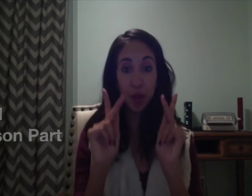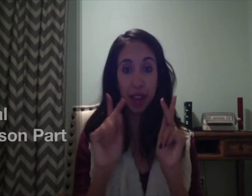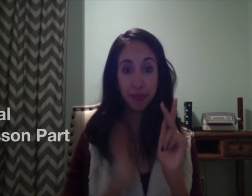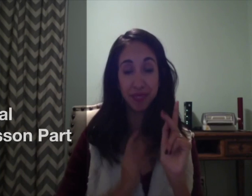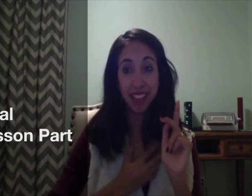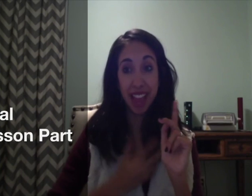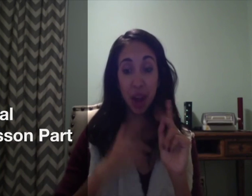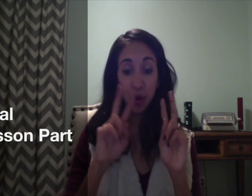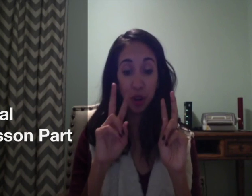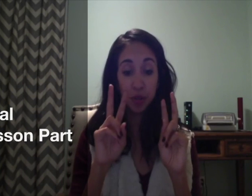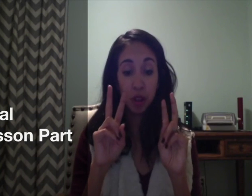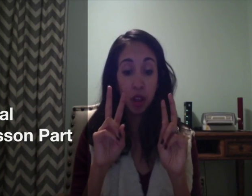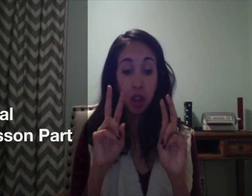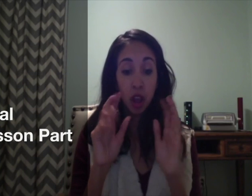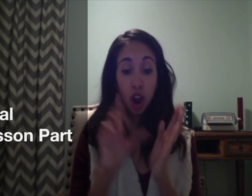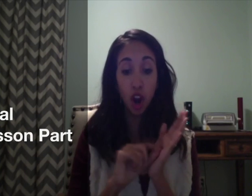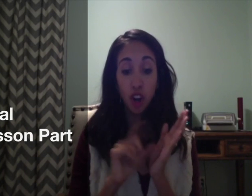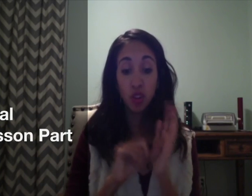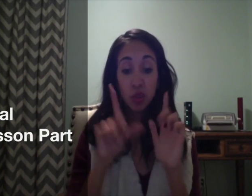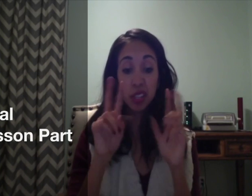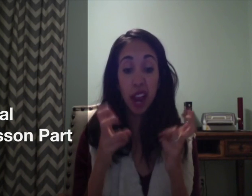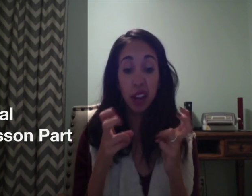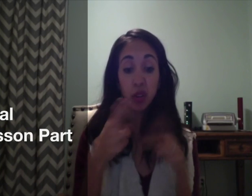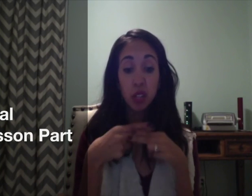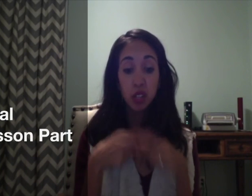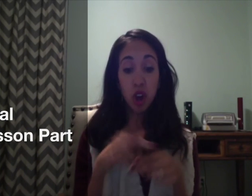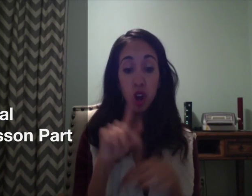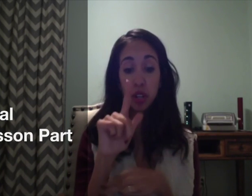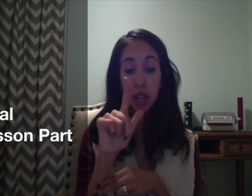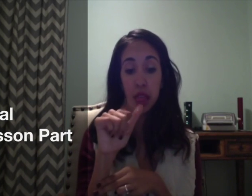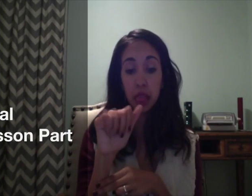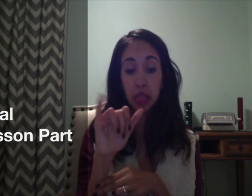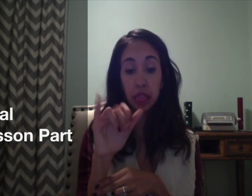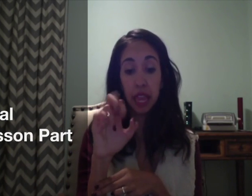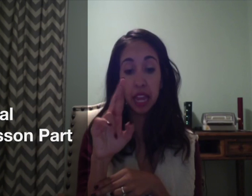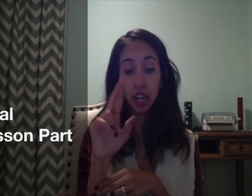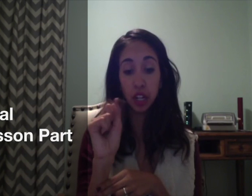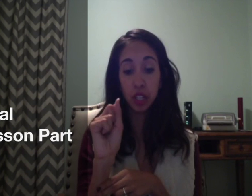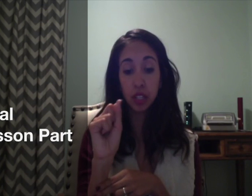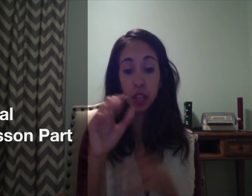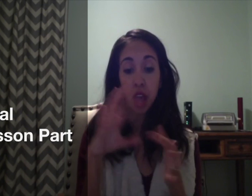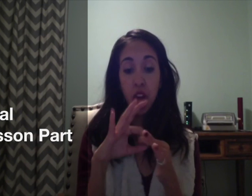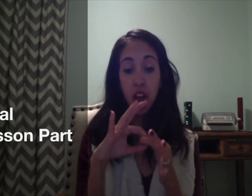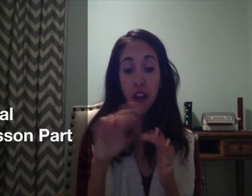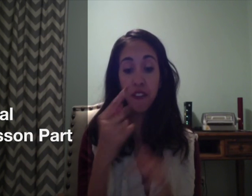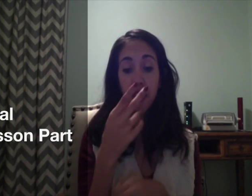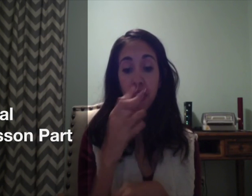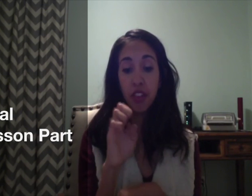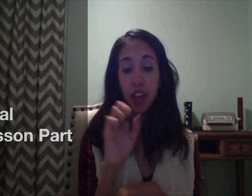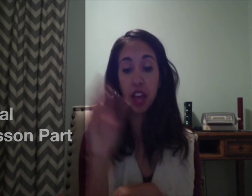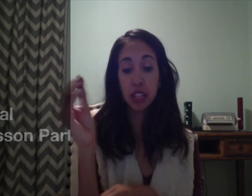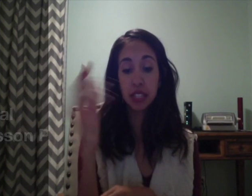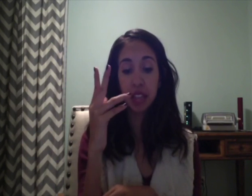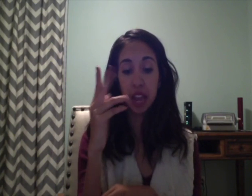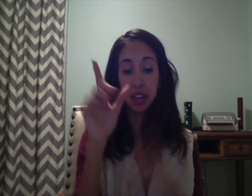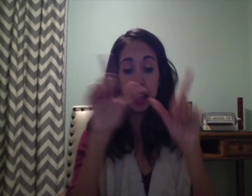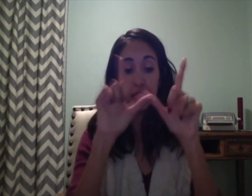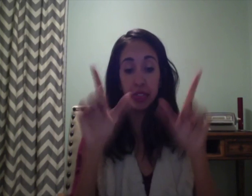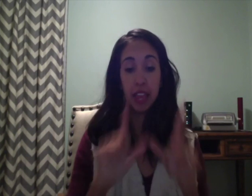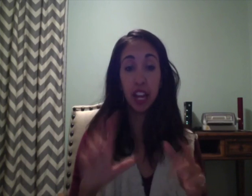Okay, our article title is called Layers of the Sun. Layers